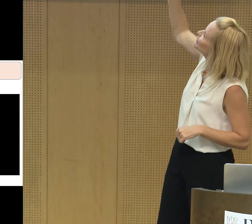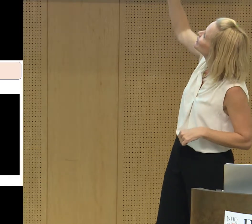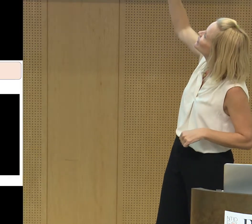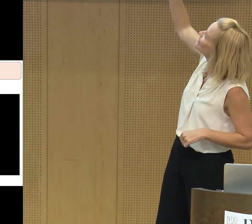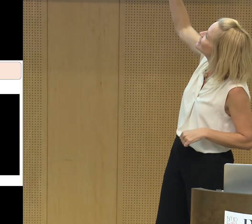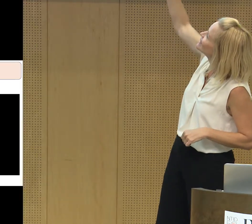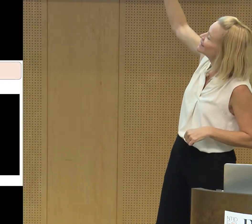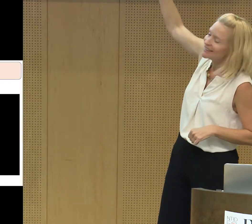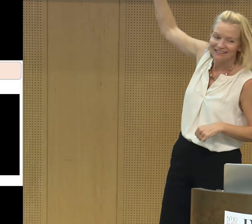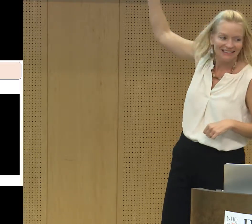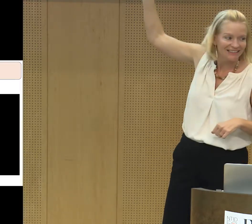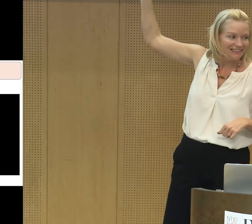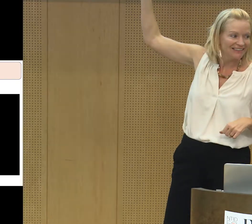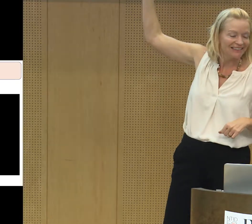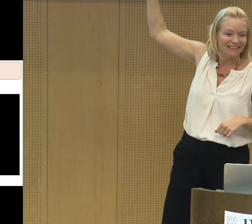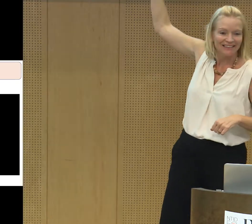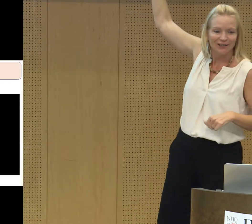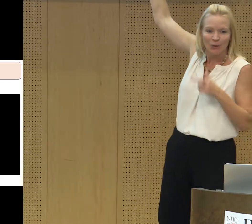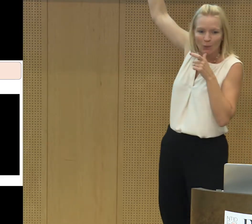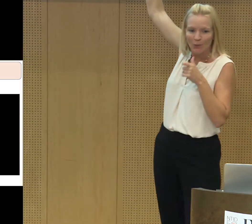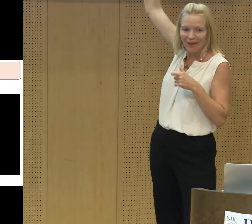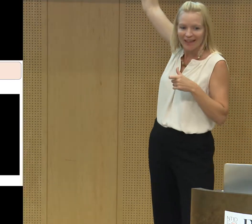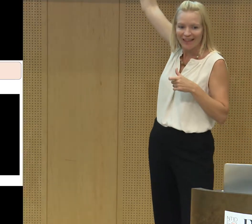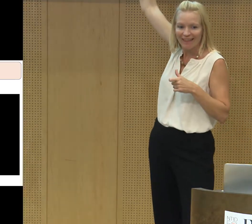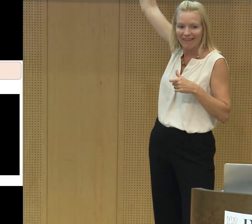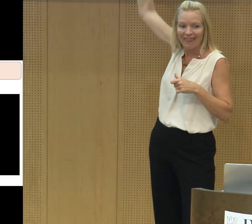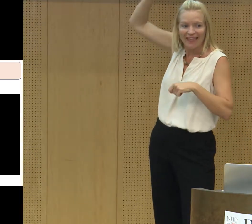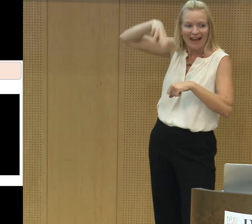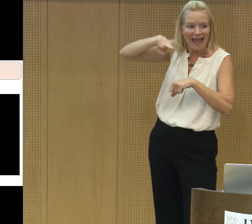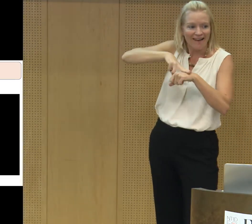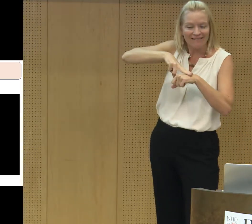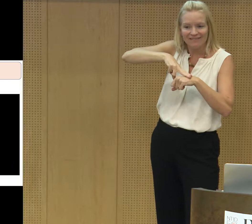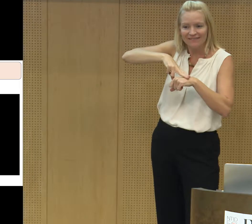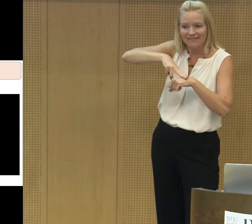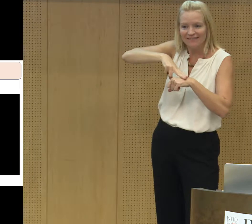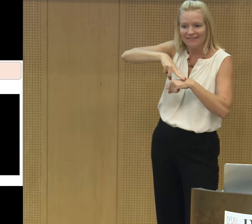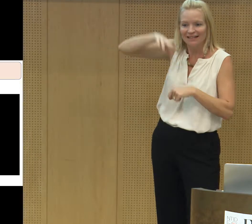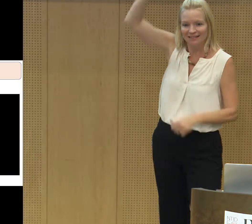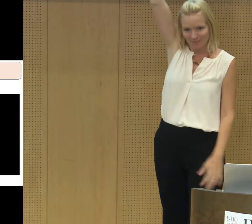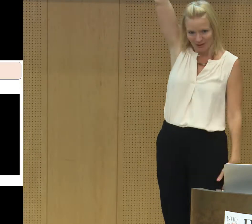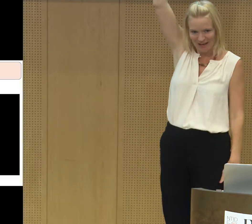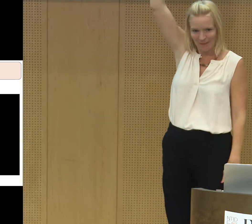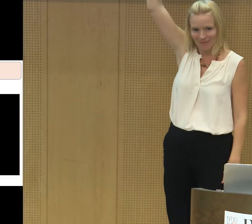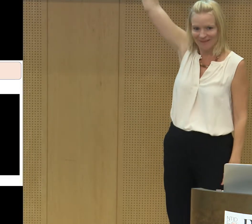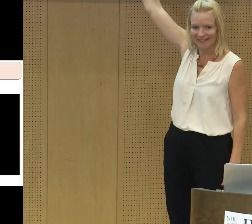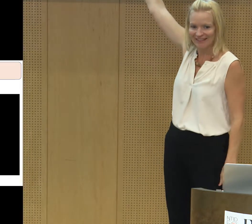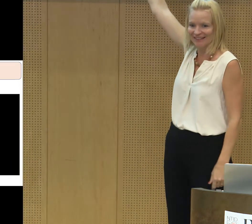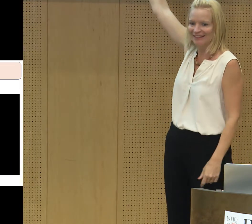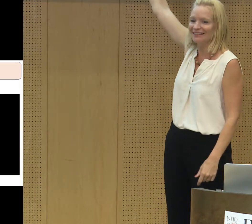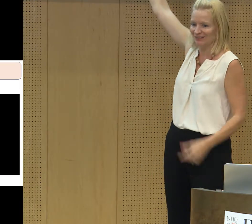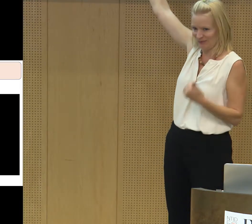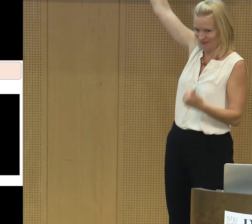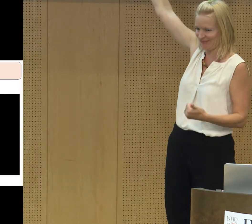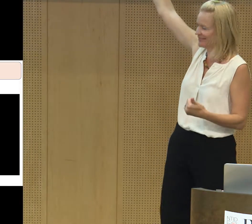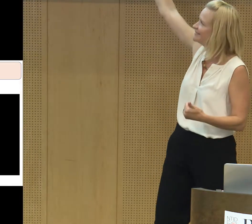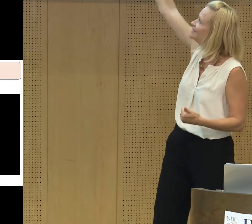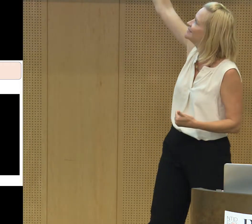This is native? Raise your hand if you think the one on the right is native. What's the